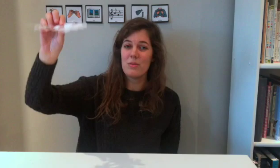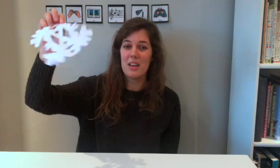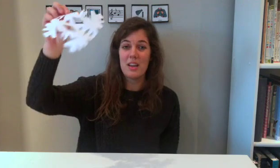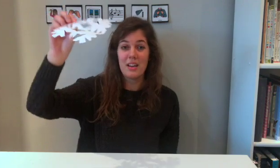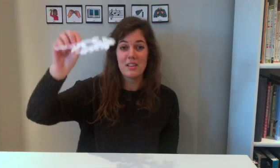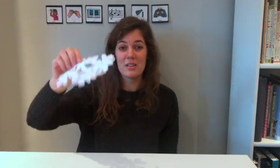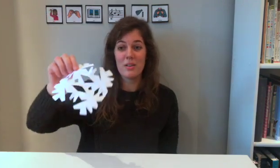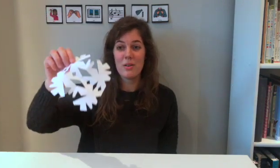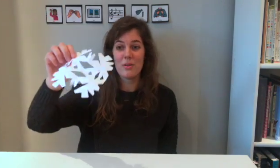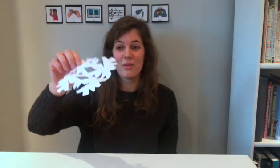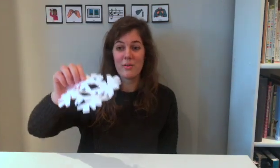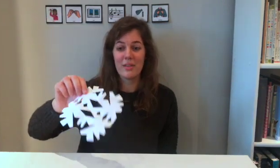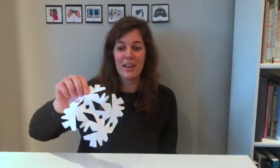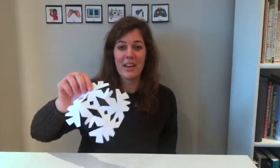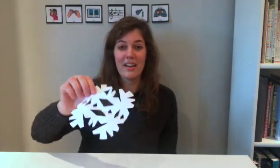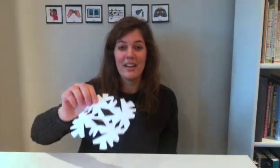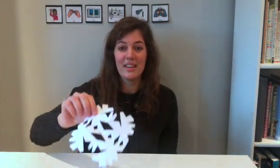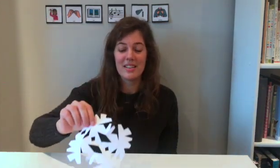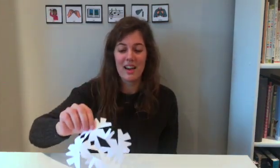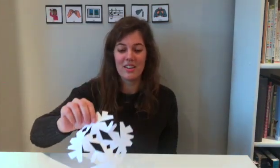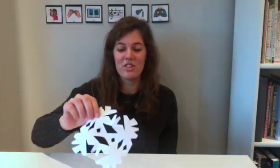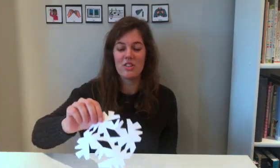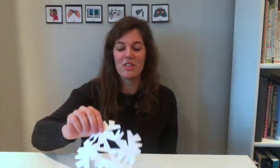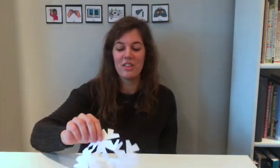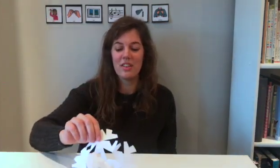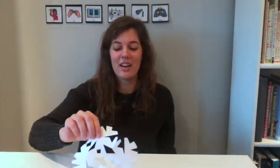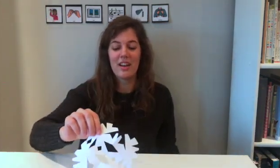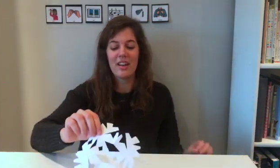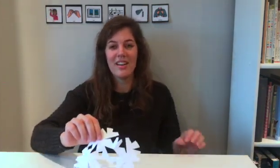Snowflake, snowflake, touch the